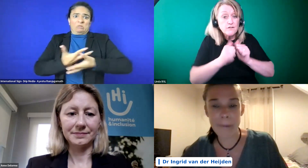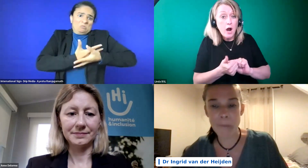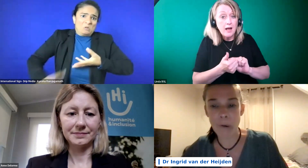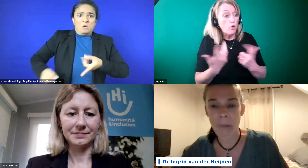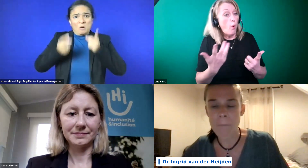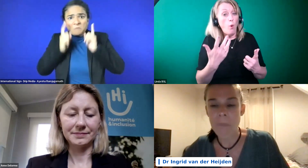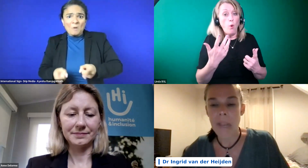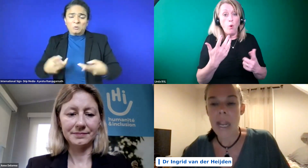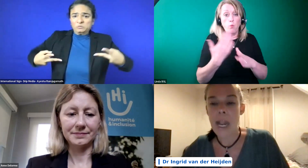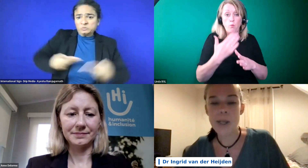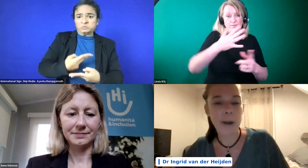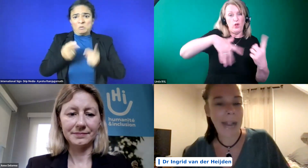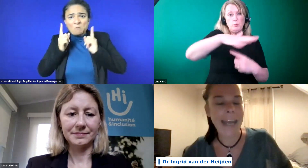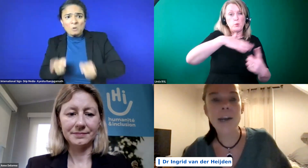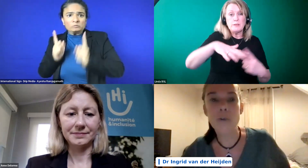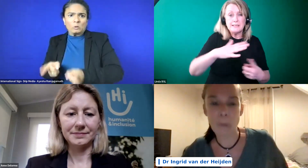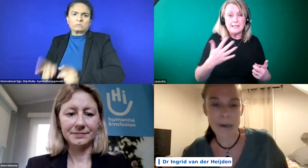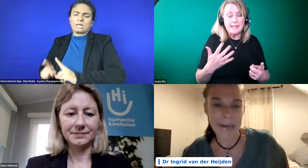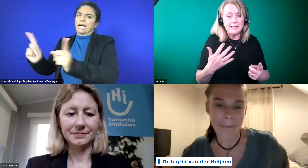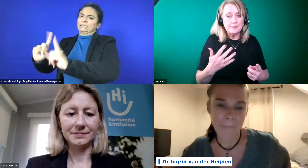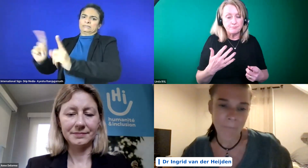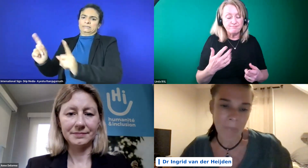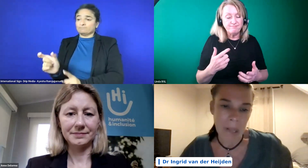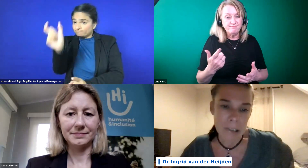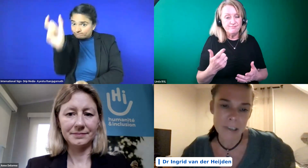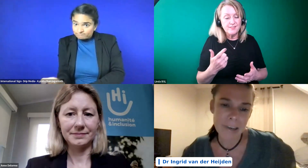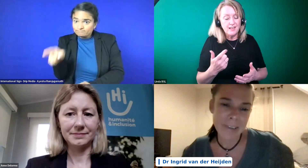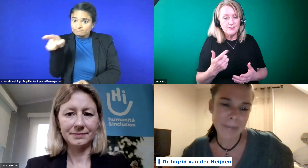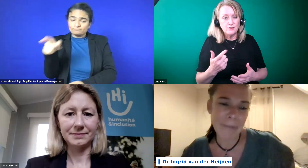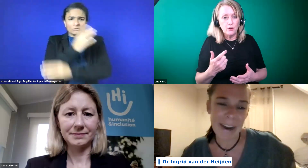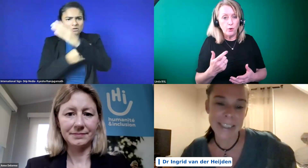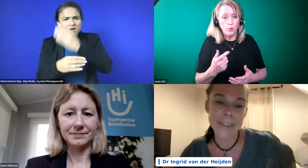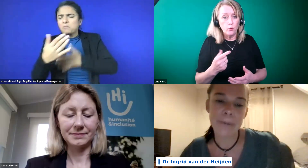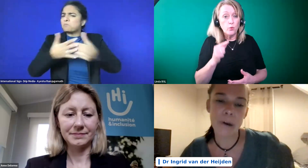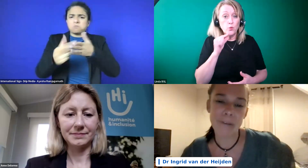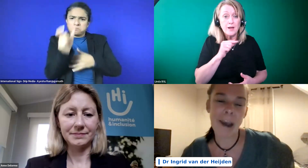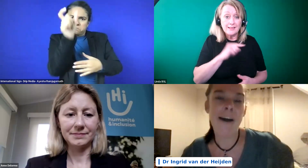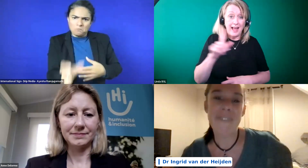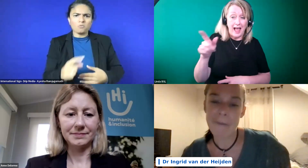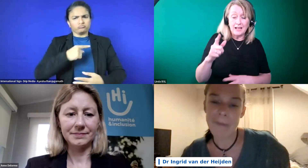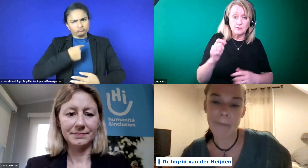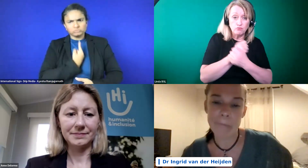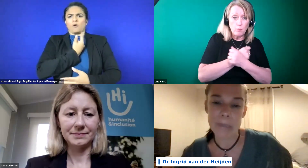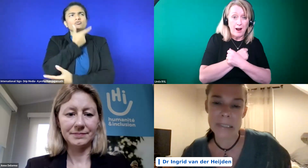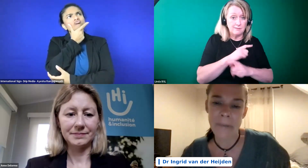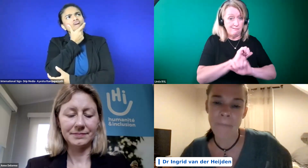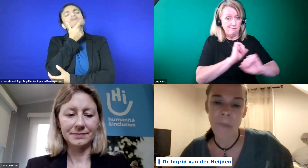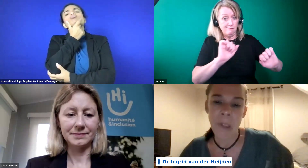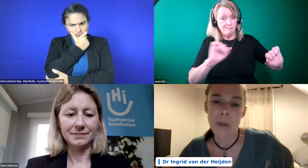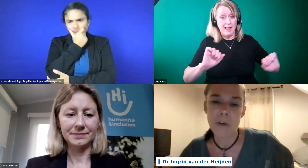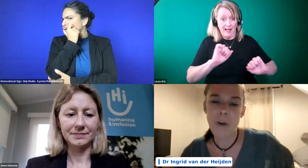community member. In Uganda and Rwanda, service providers spoke of how family